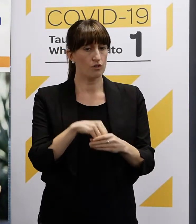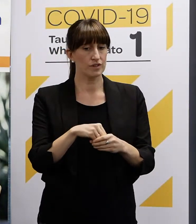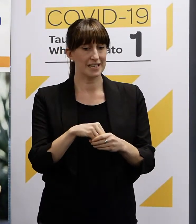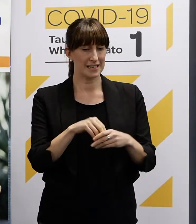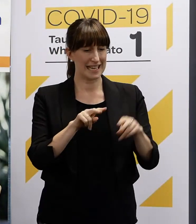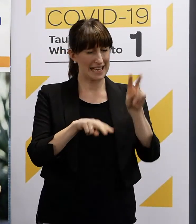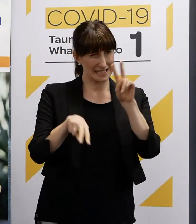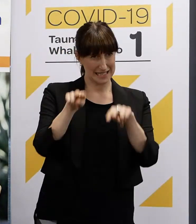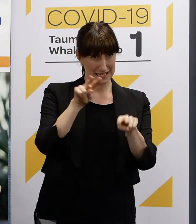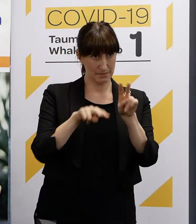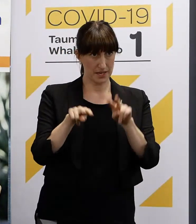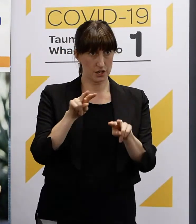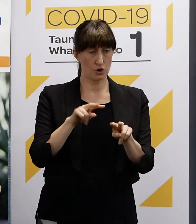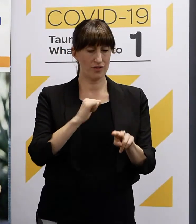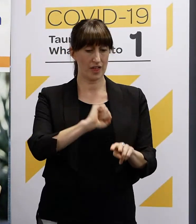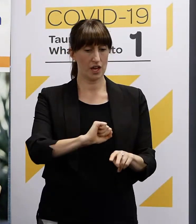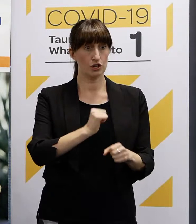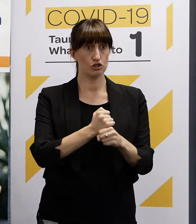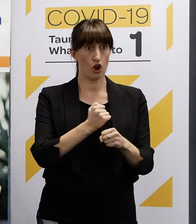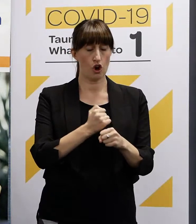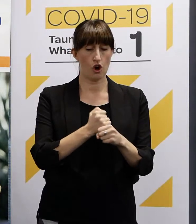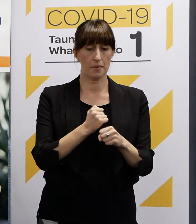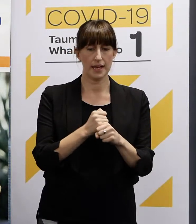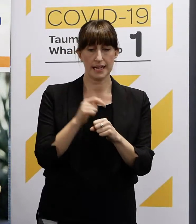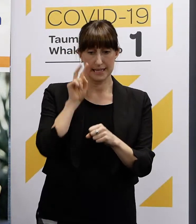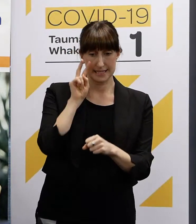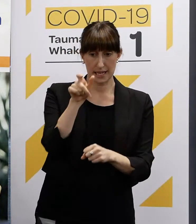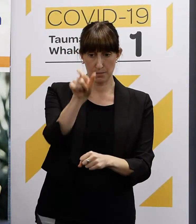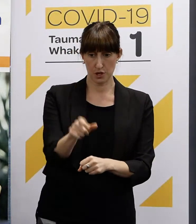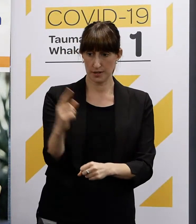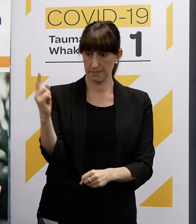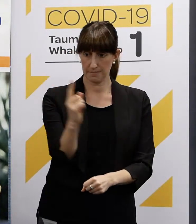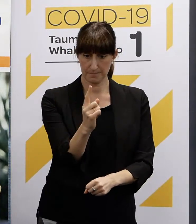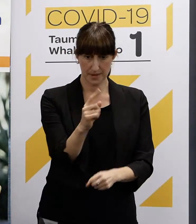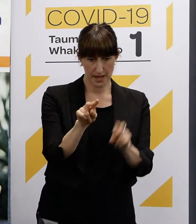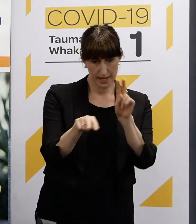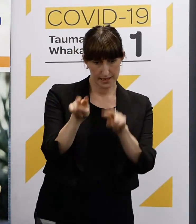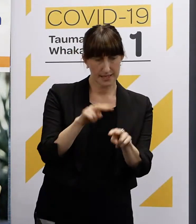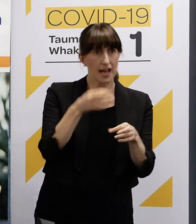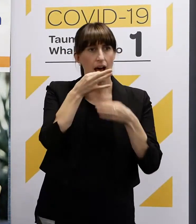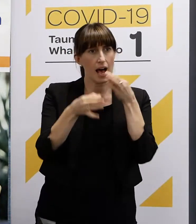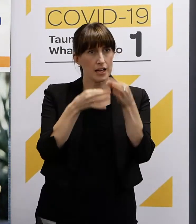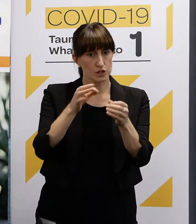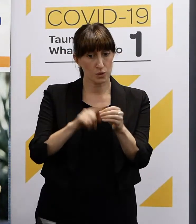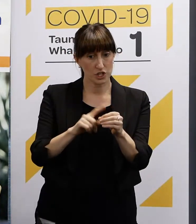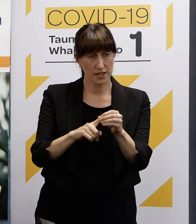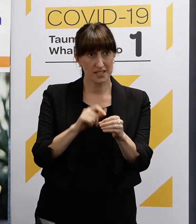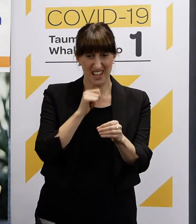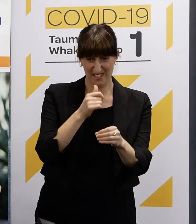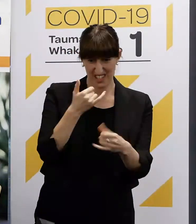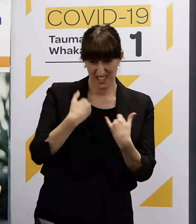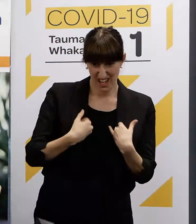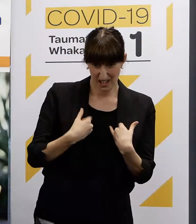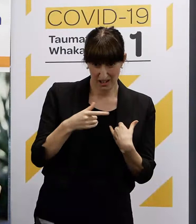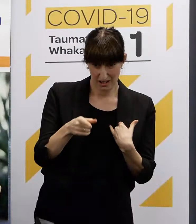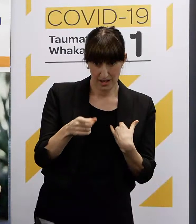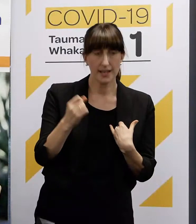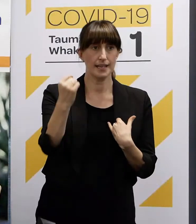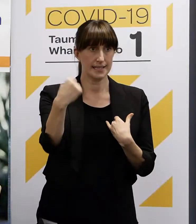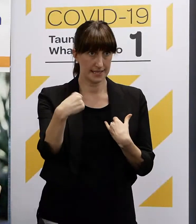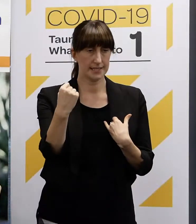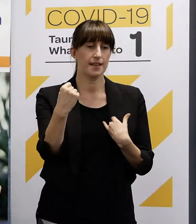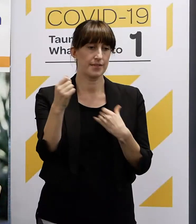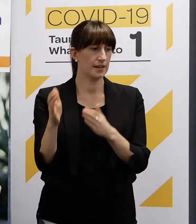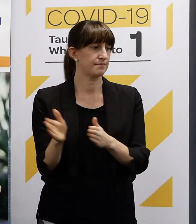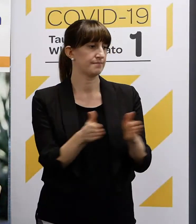each person as they come through for symptoms, to ask the questions, and if they do have symptoms, then they're checked, and if they're symptomatic, they go